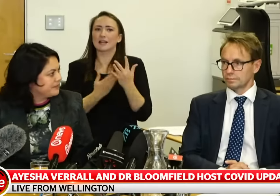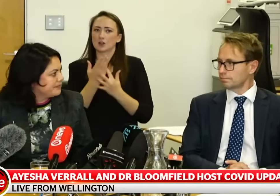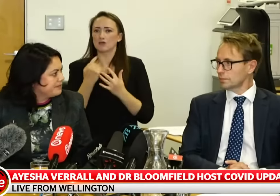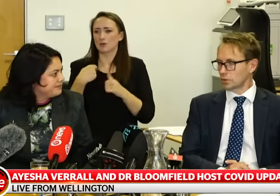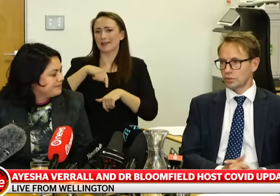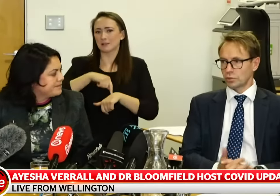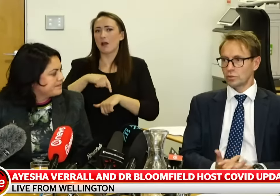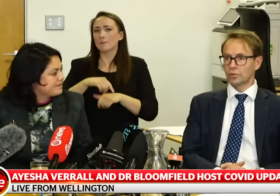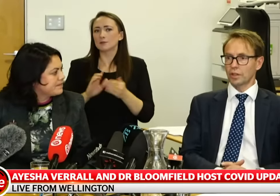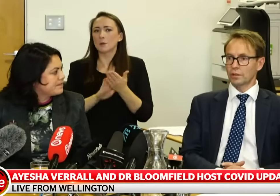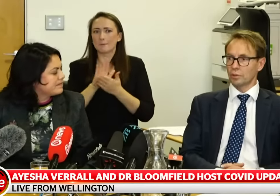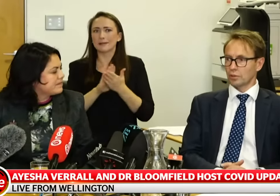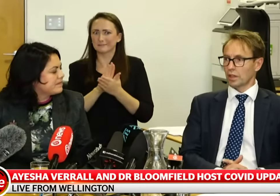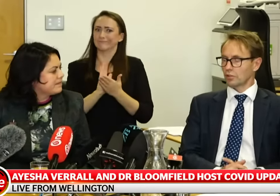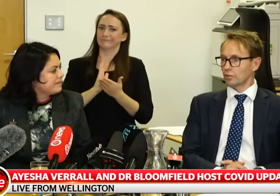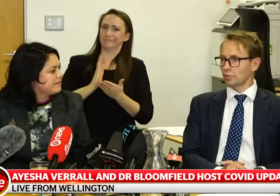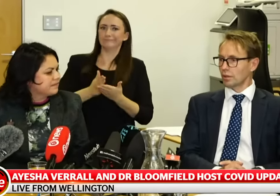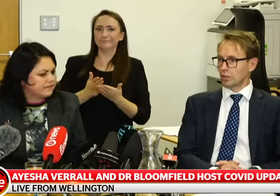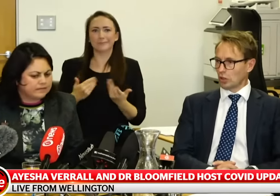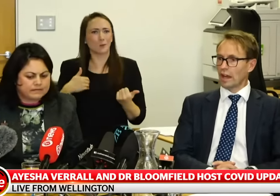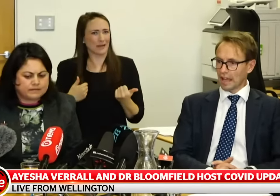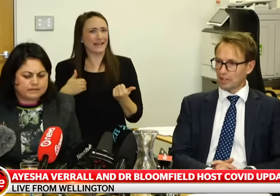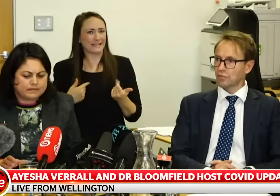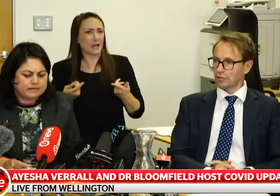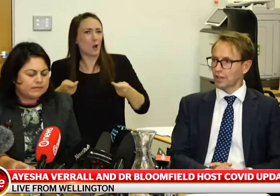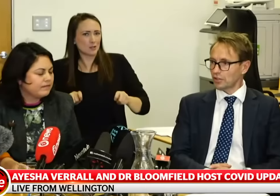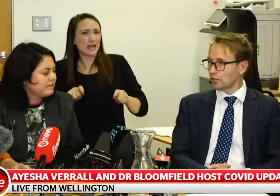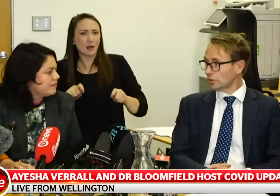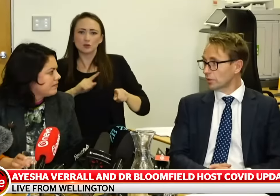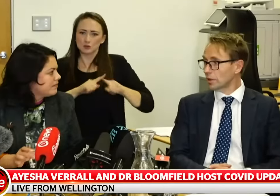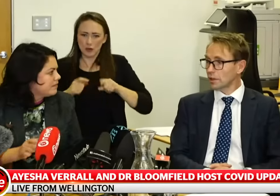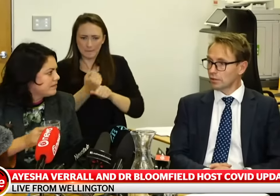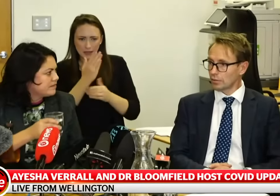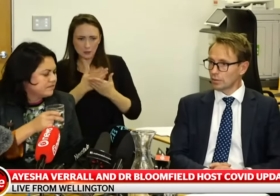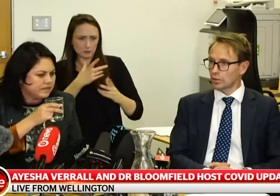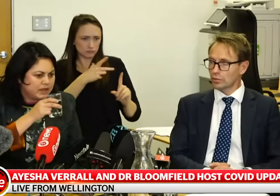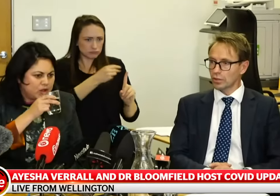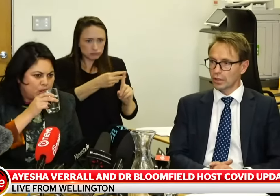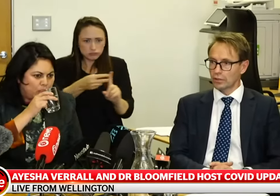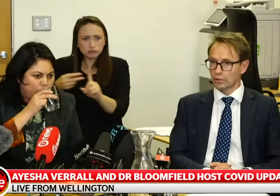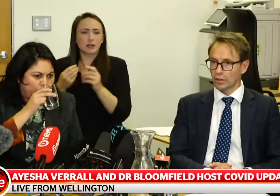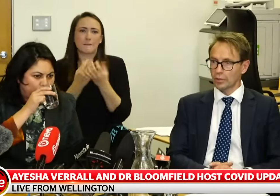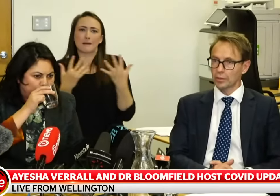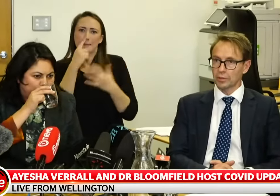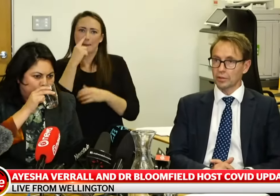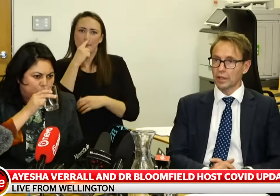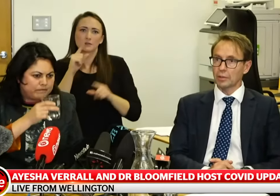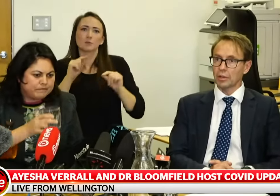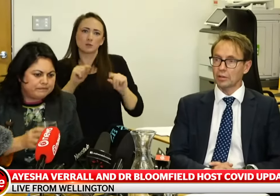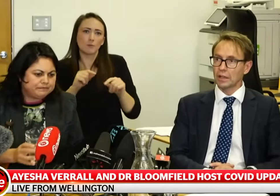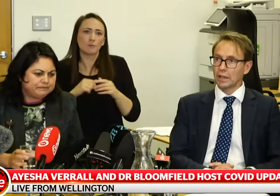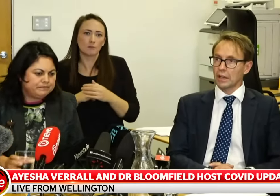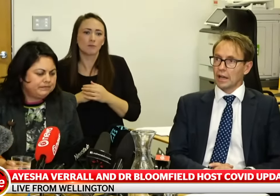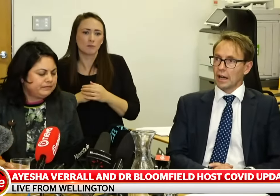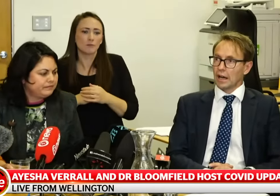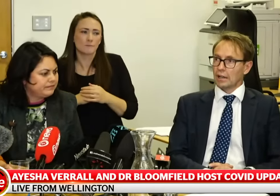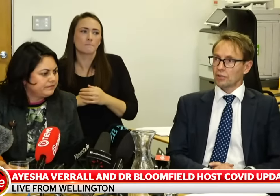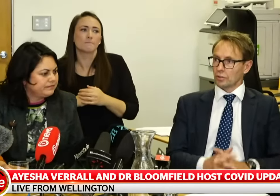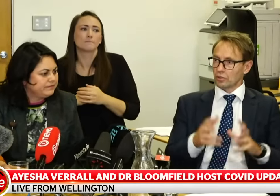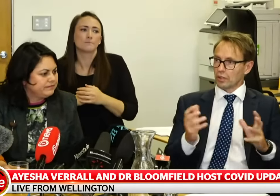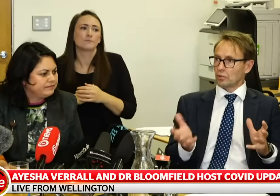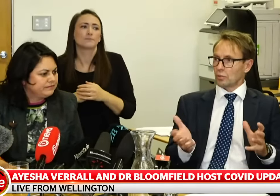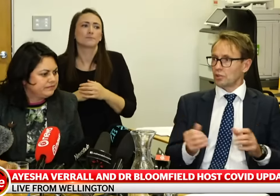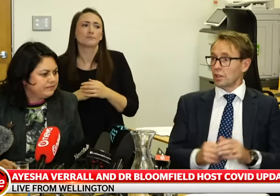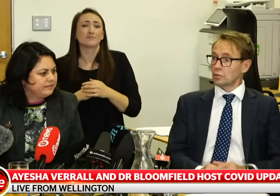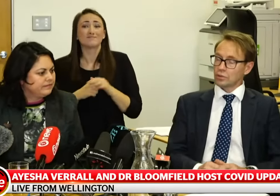necessary. Just to endorse that, and we were down to a handful of cases every day that were Delta at the time that Omicron came along. And